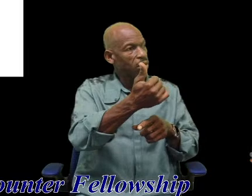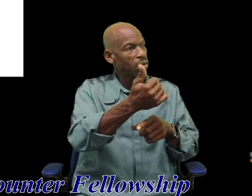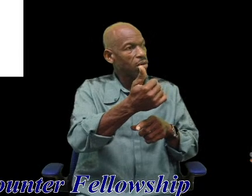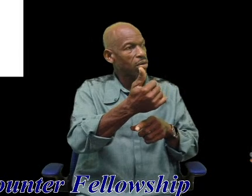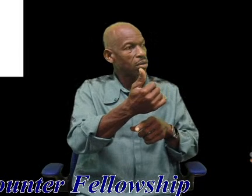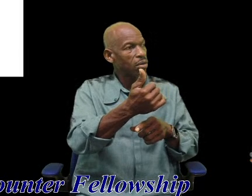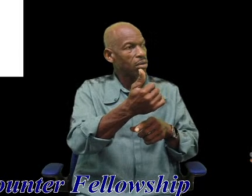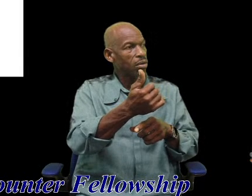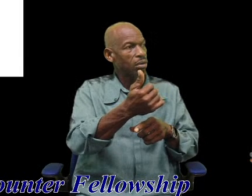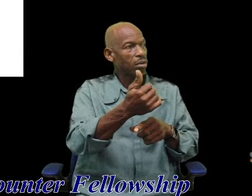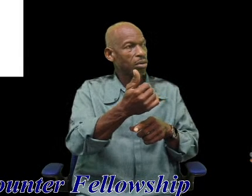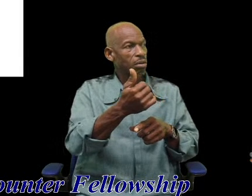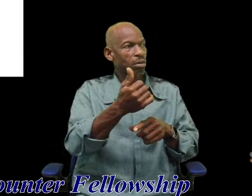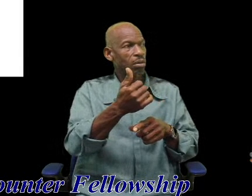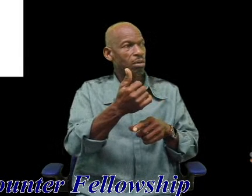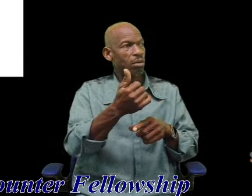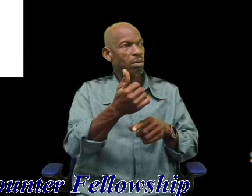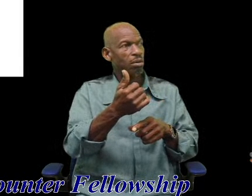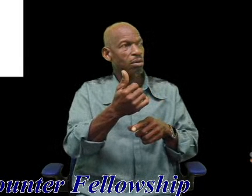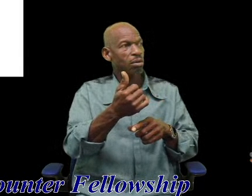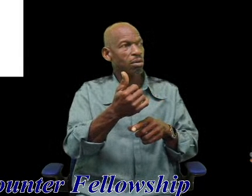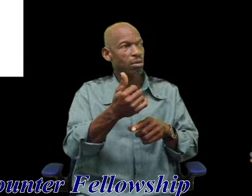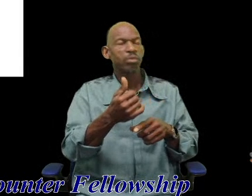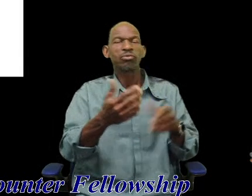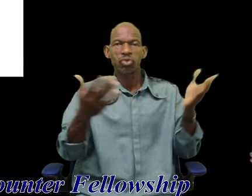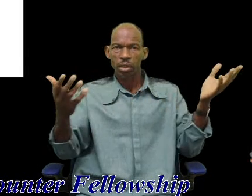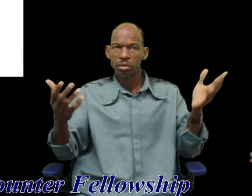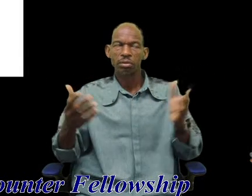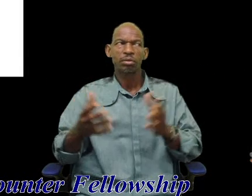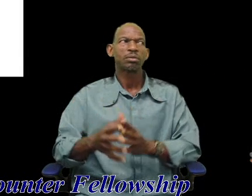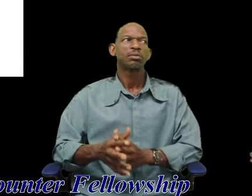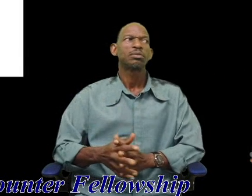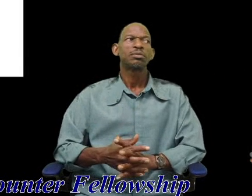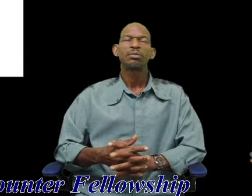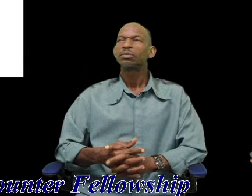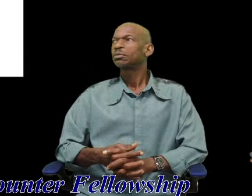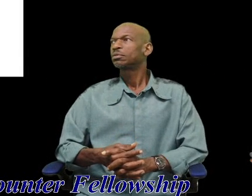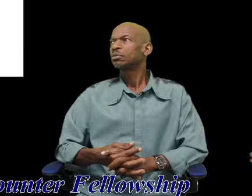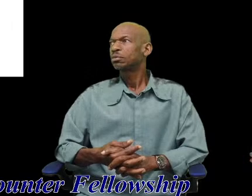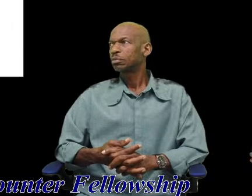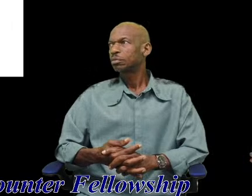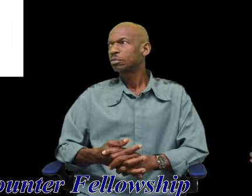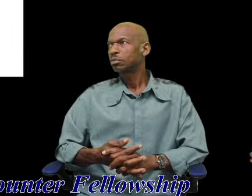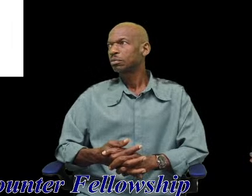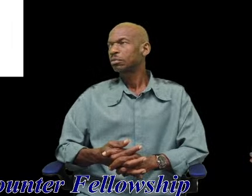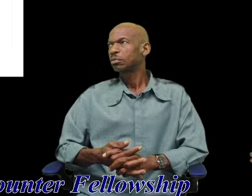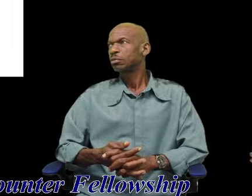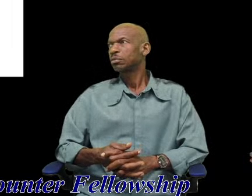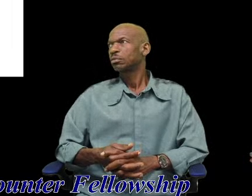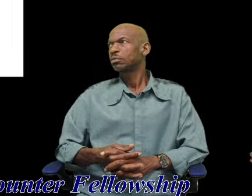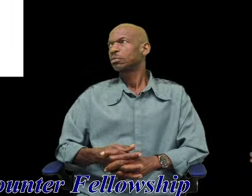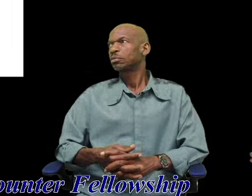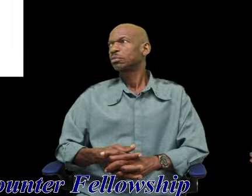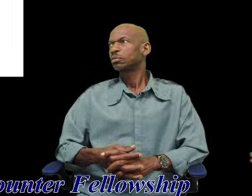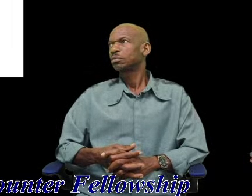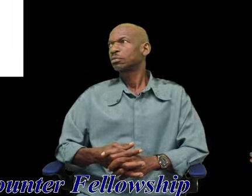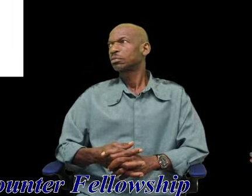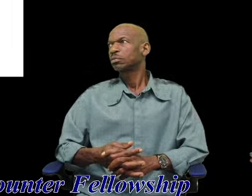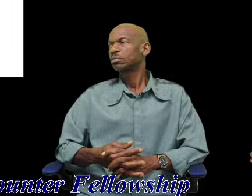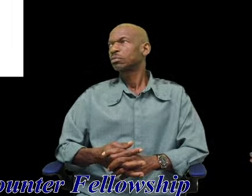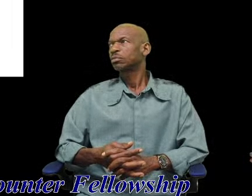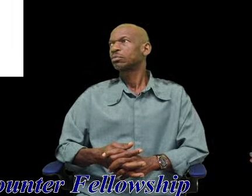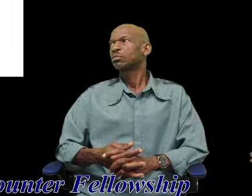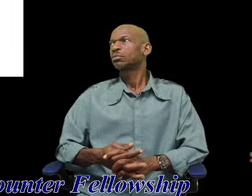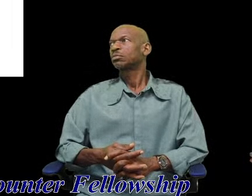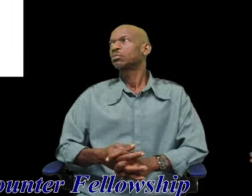have to do something. What are we going to do? So the practice is you need to show